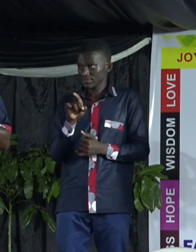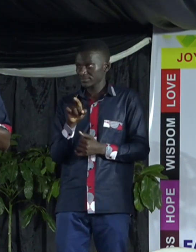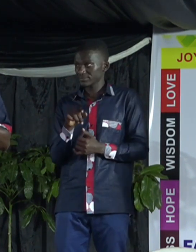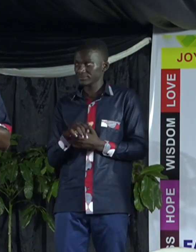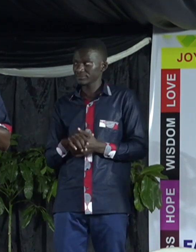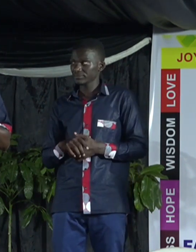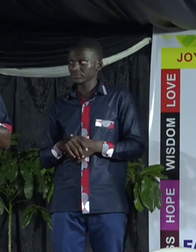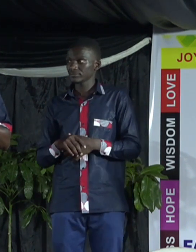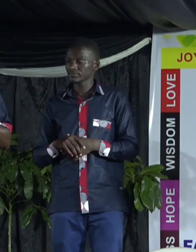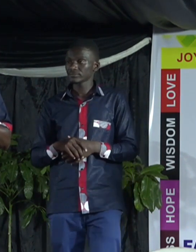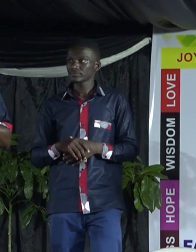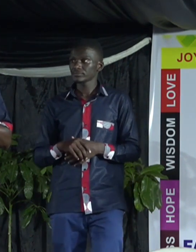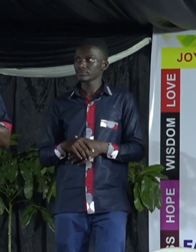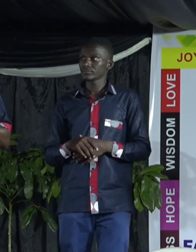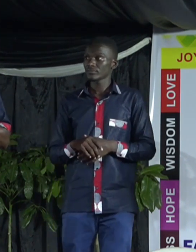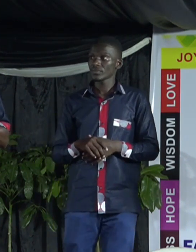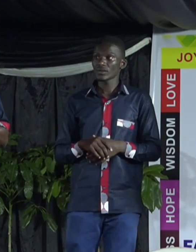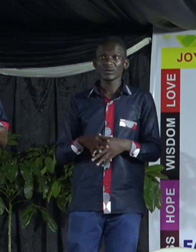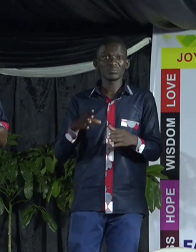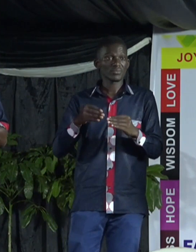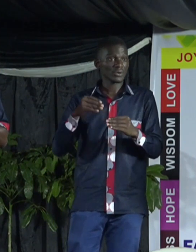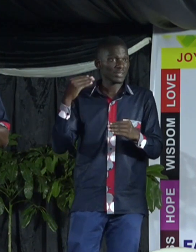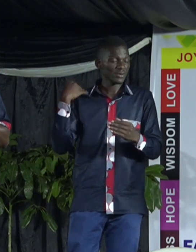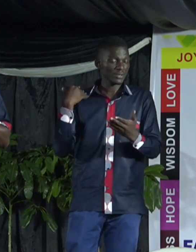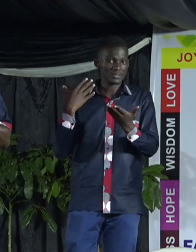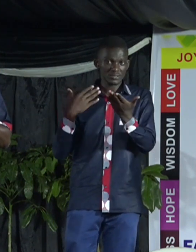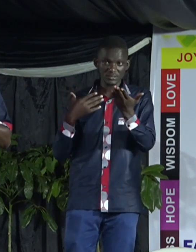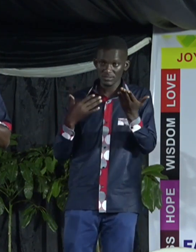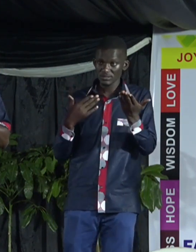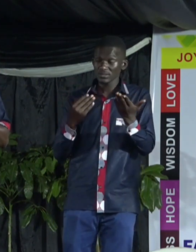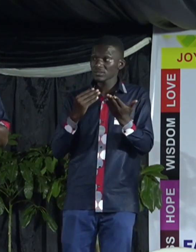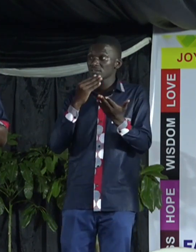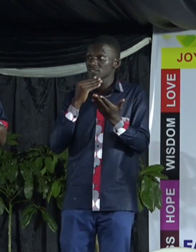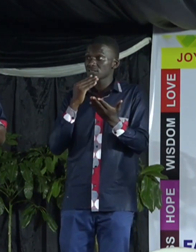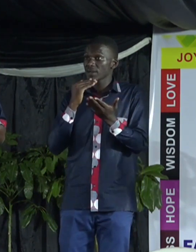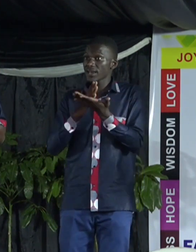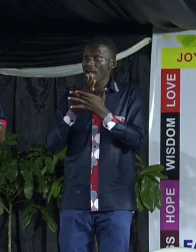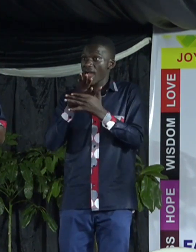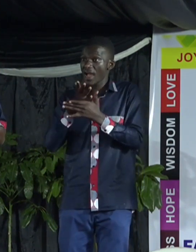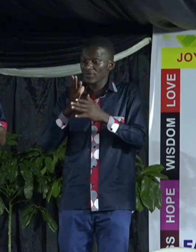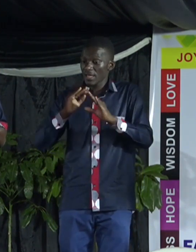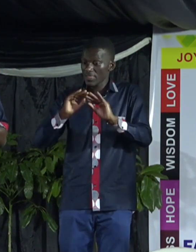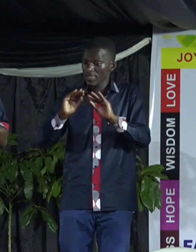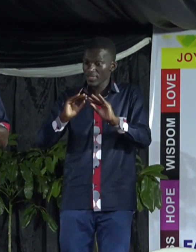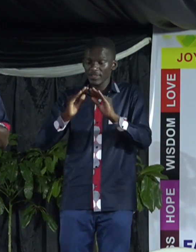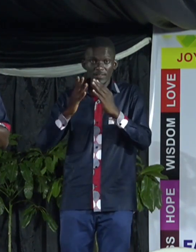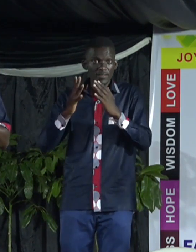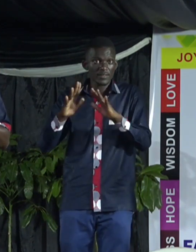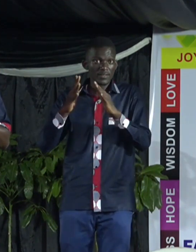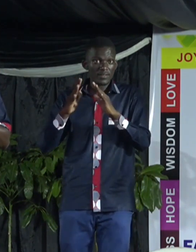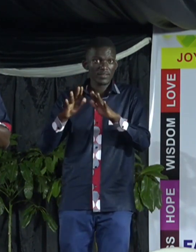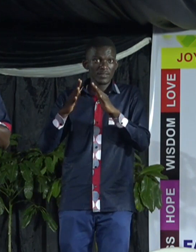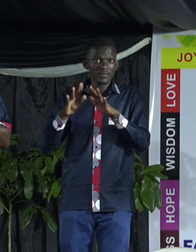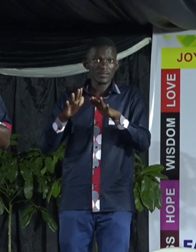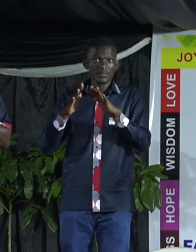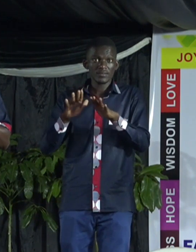listen to this. Aboru Uganda. Brethren. Omusajono betuwa maliza training. When by the time we finished